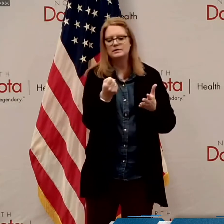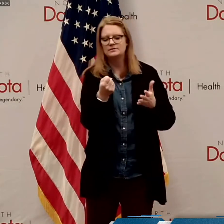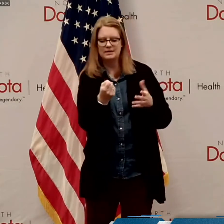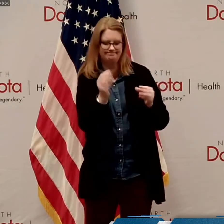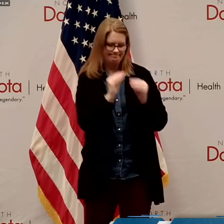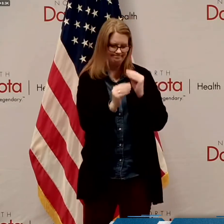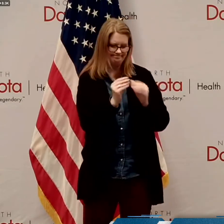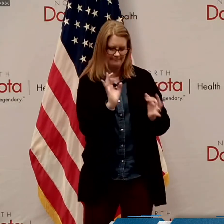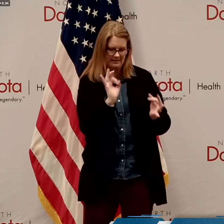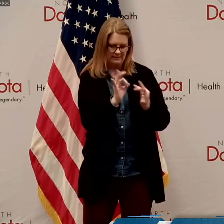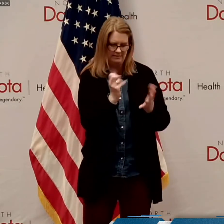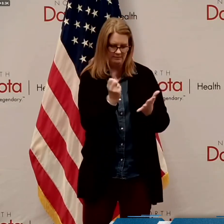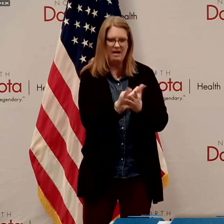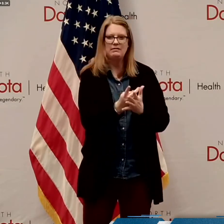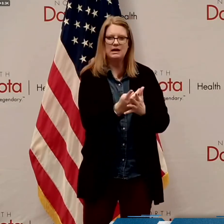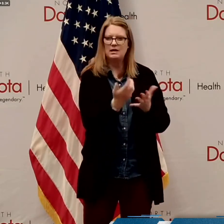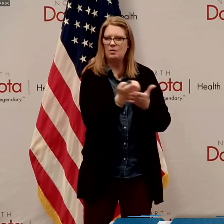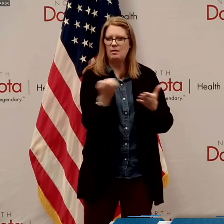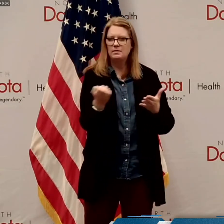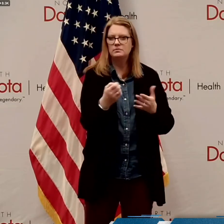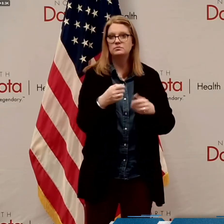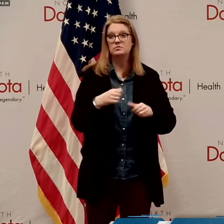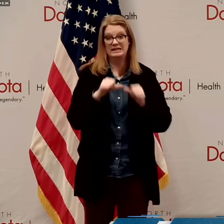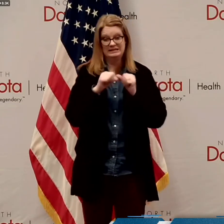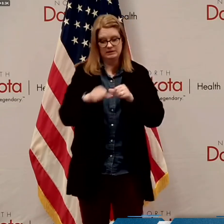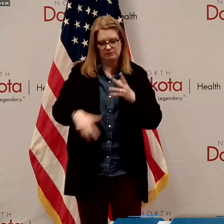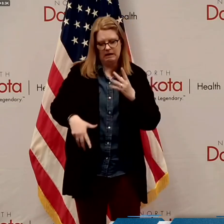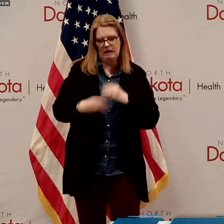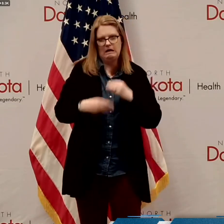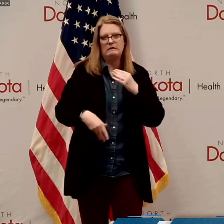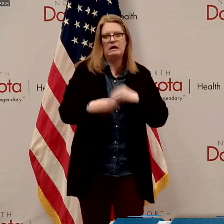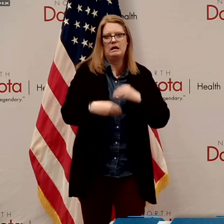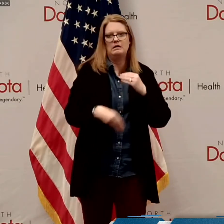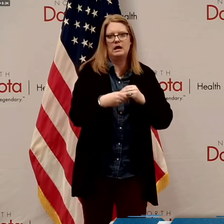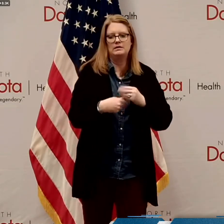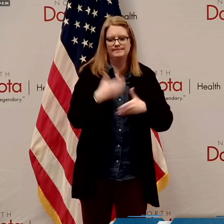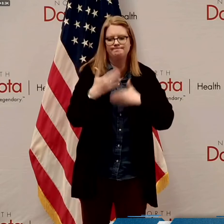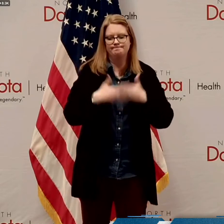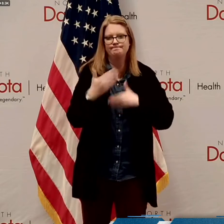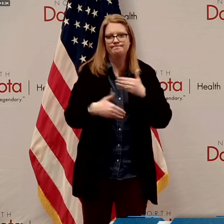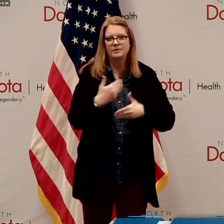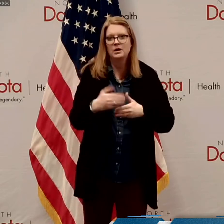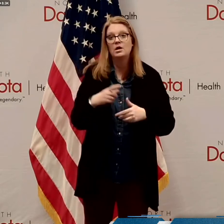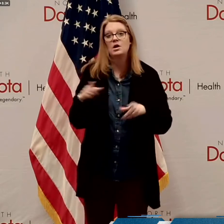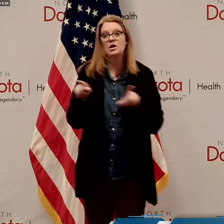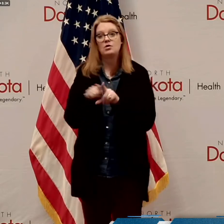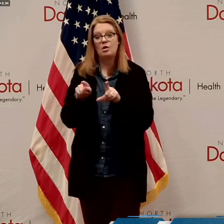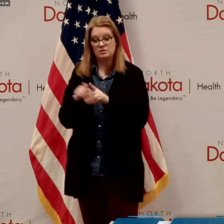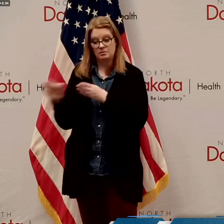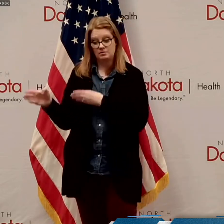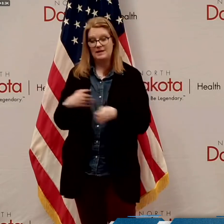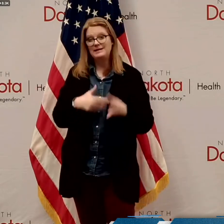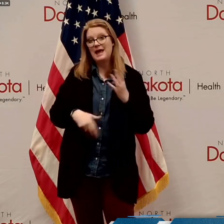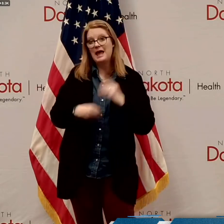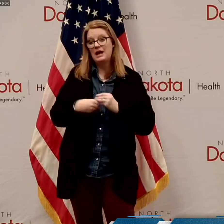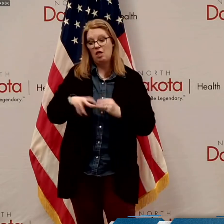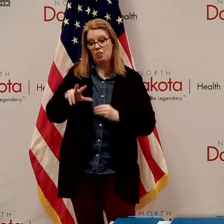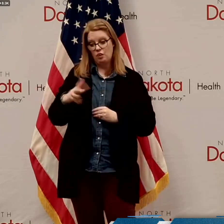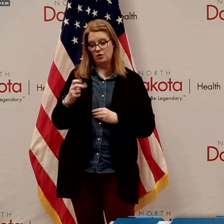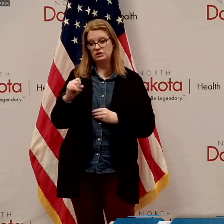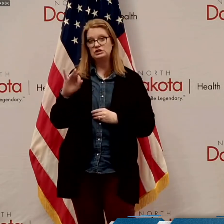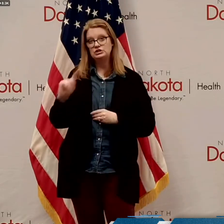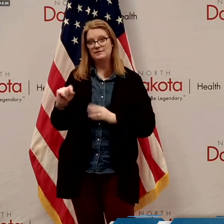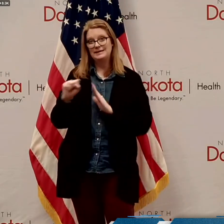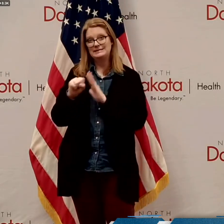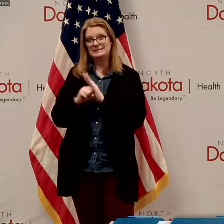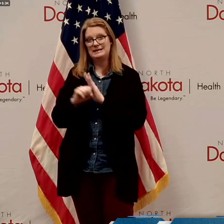week. So we'll continue to add more equipment. We're also planning for the capability to add a third shift at the state lab as early